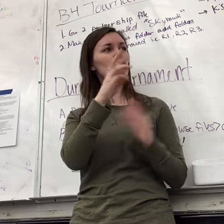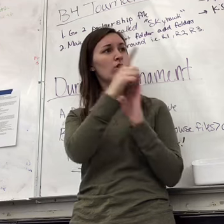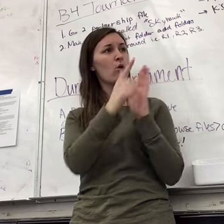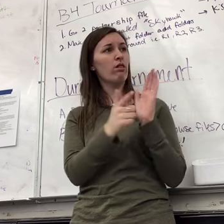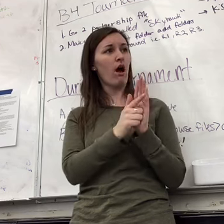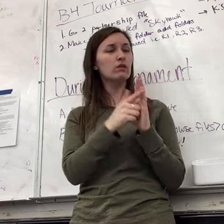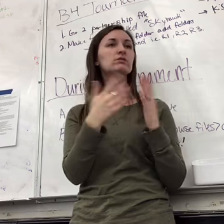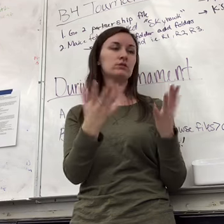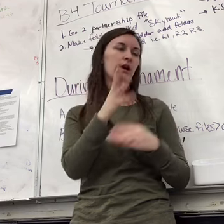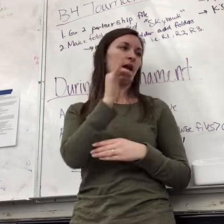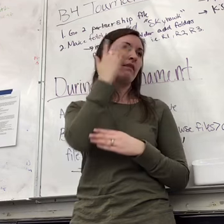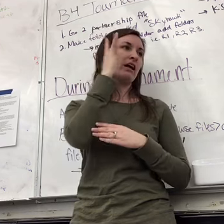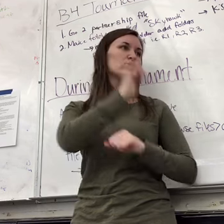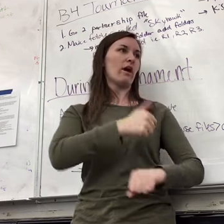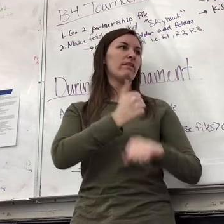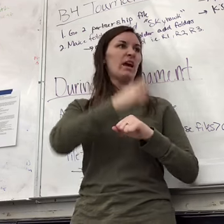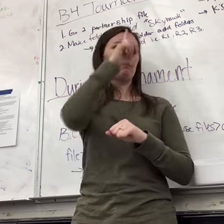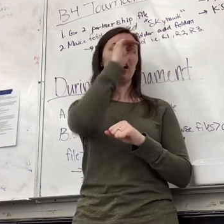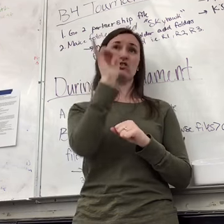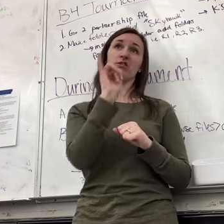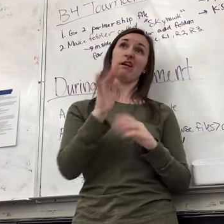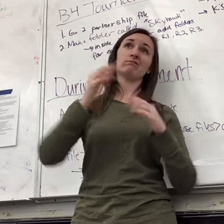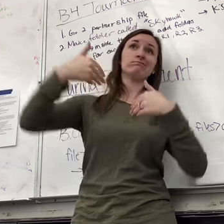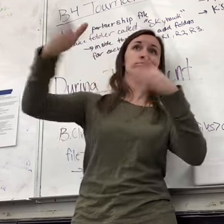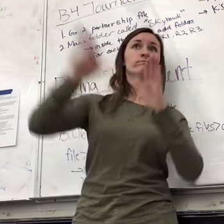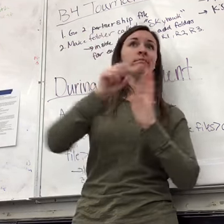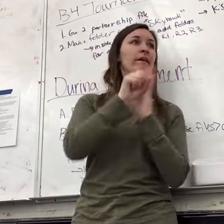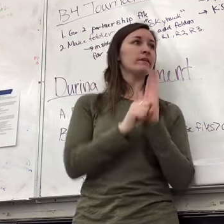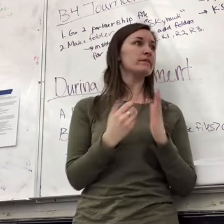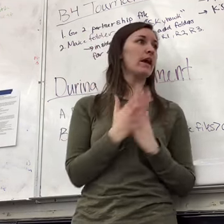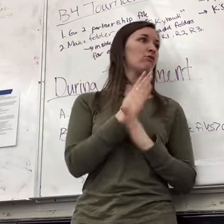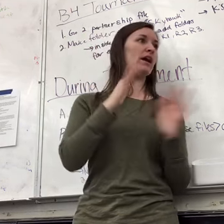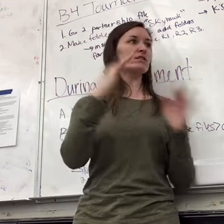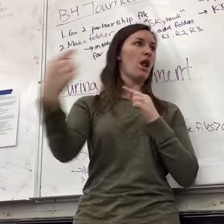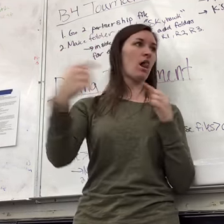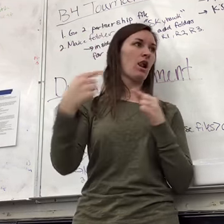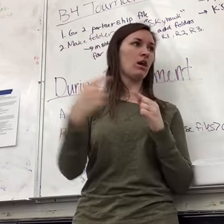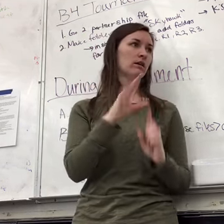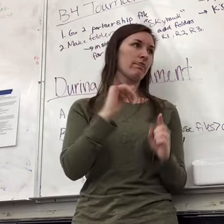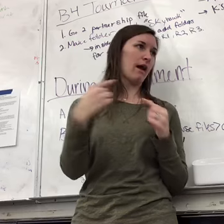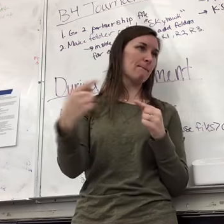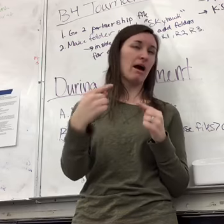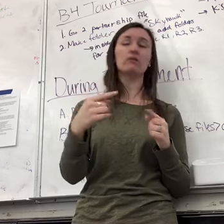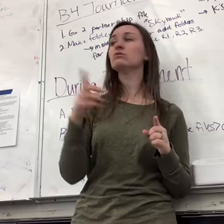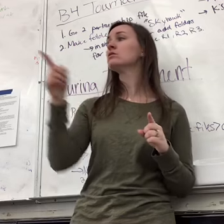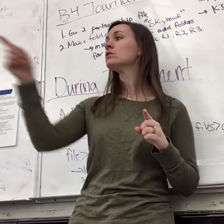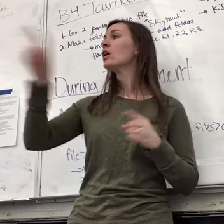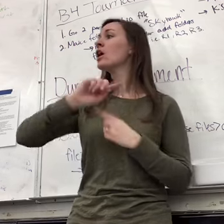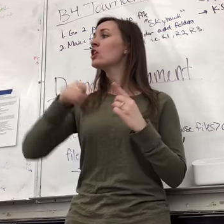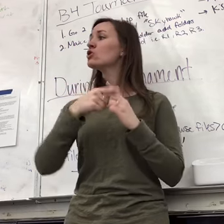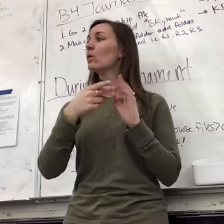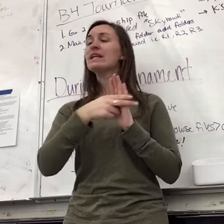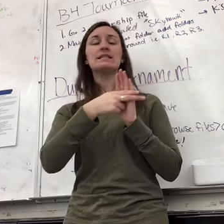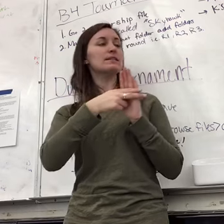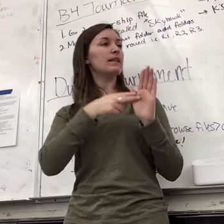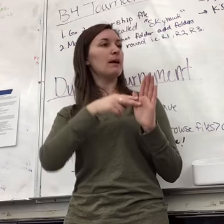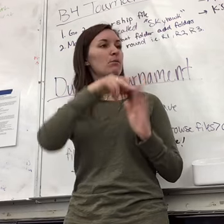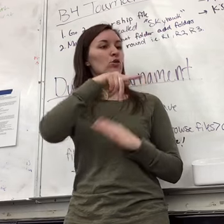amounts. Does anybody have any questions? Yes. So when it's labeled like phase 2 where it says congressional,